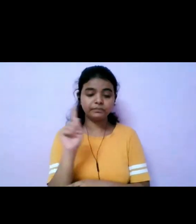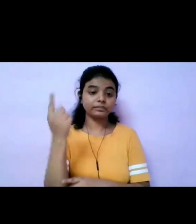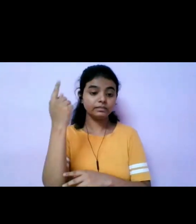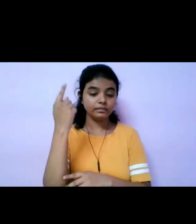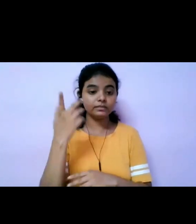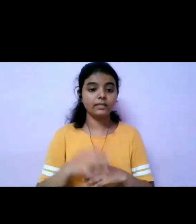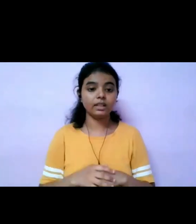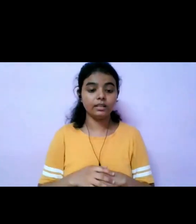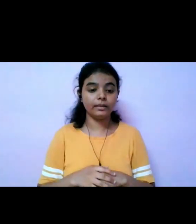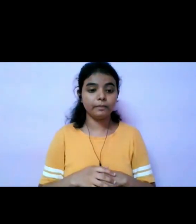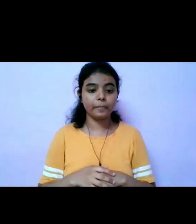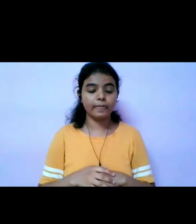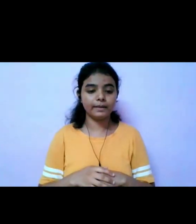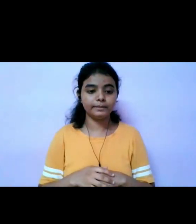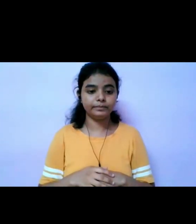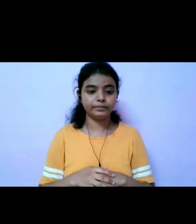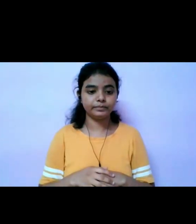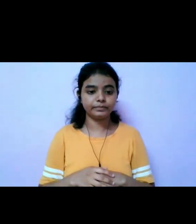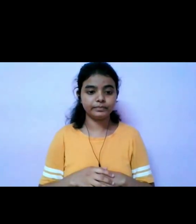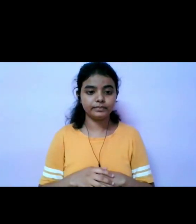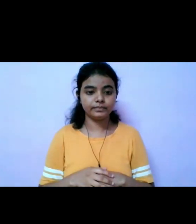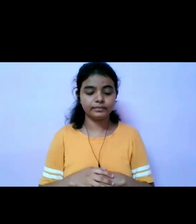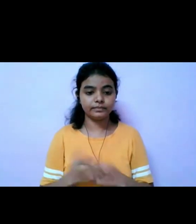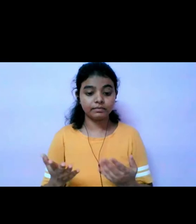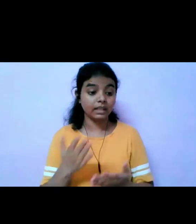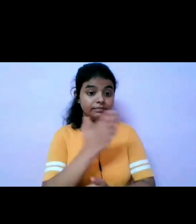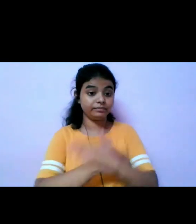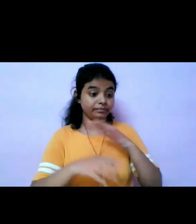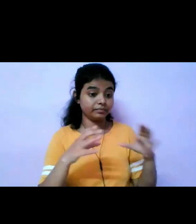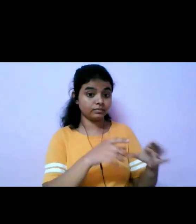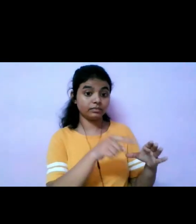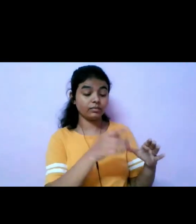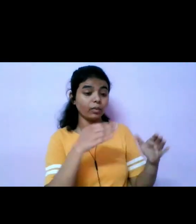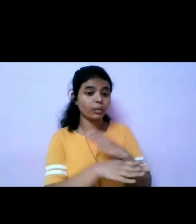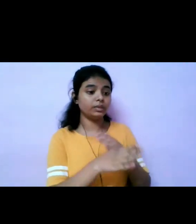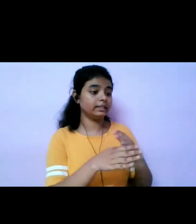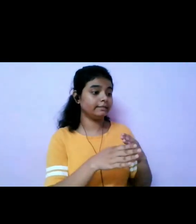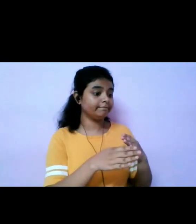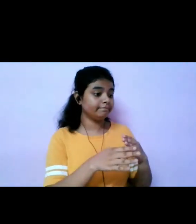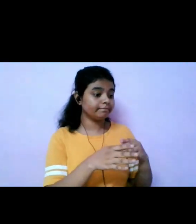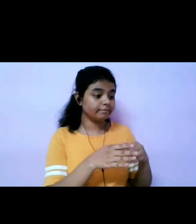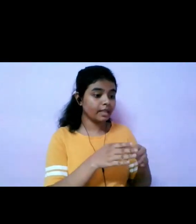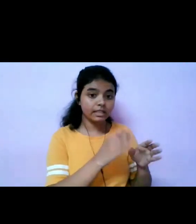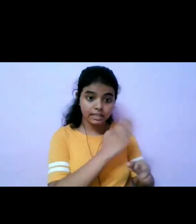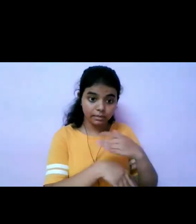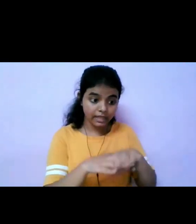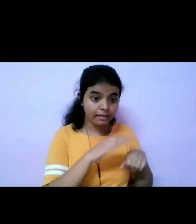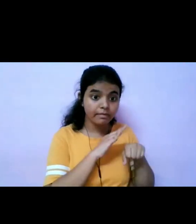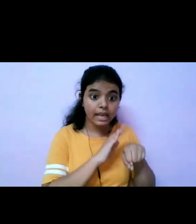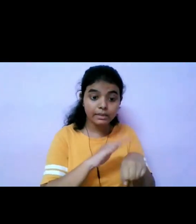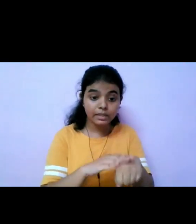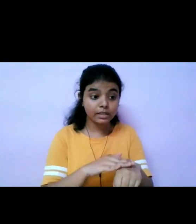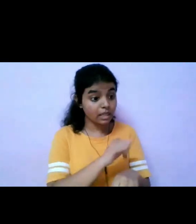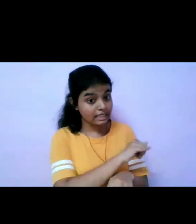no two people who have a particular disability experience that disability the same